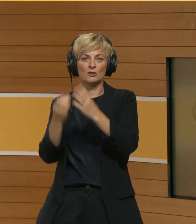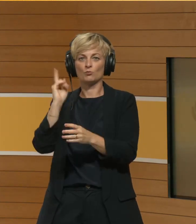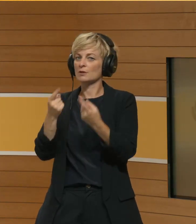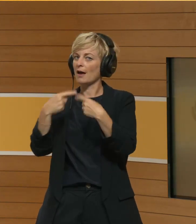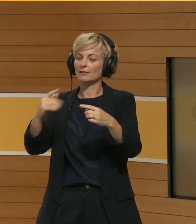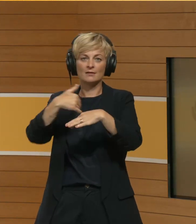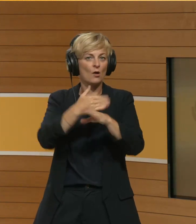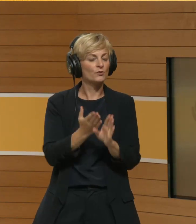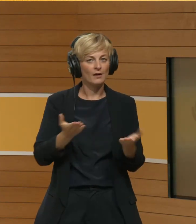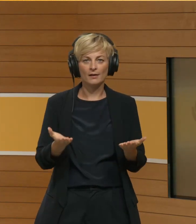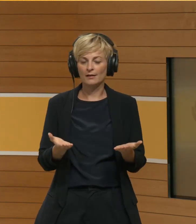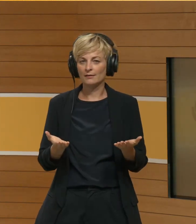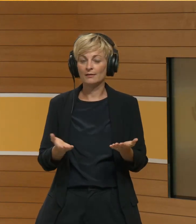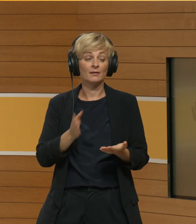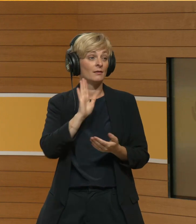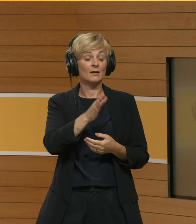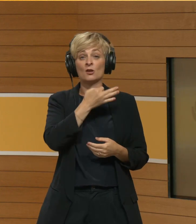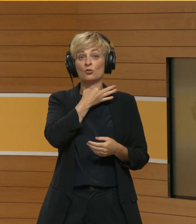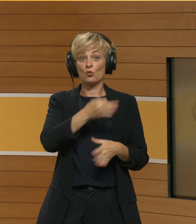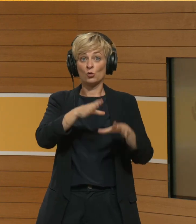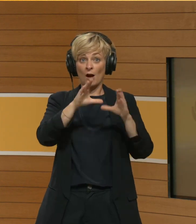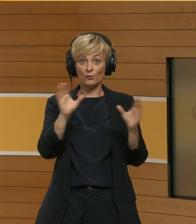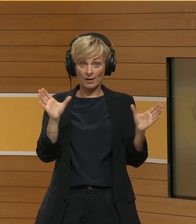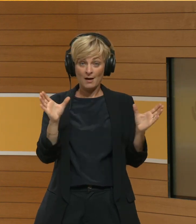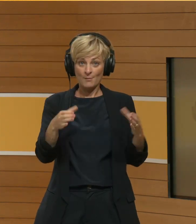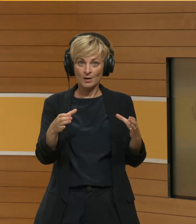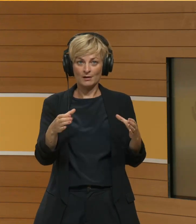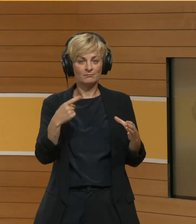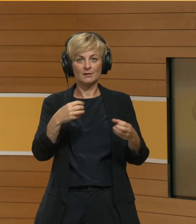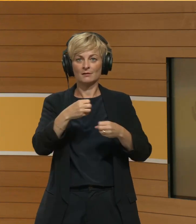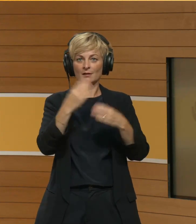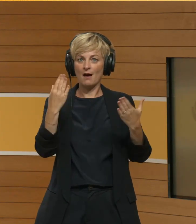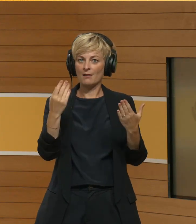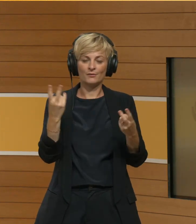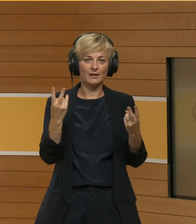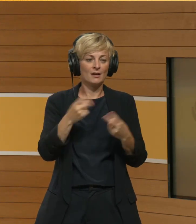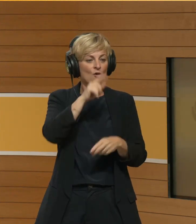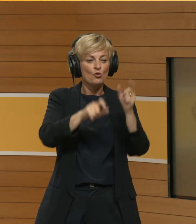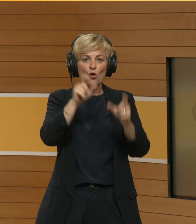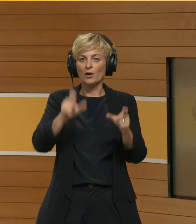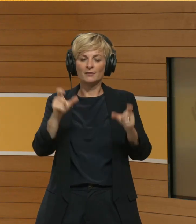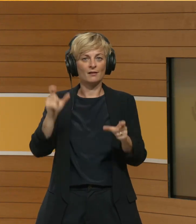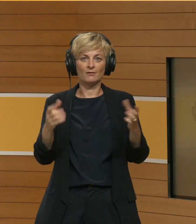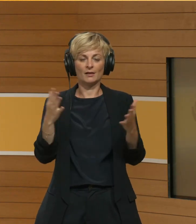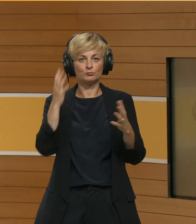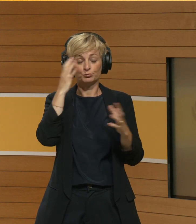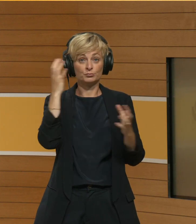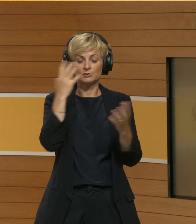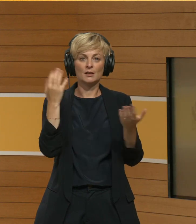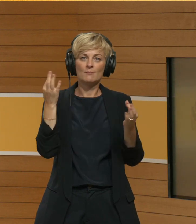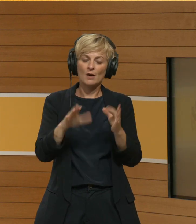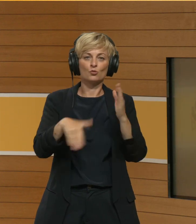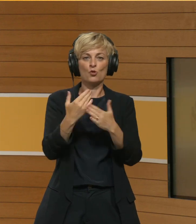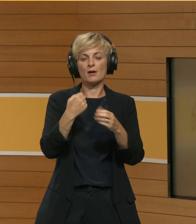were redeployed. It was clear that people were willing to do what needed to be